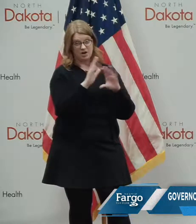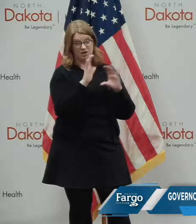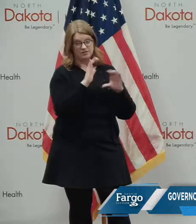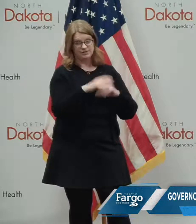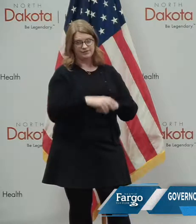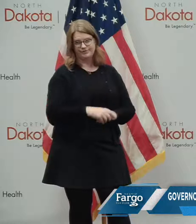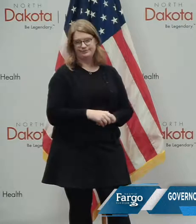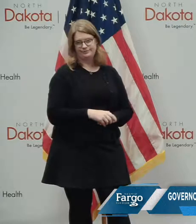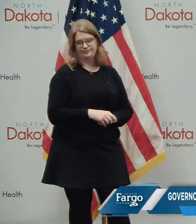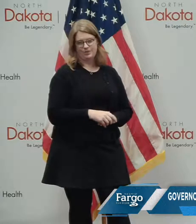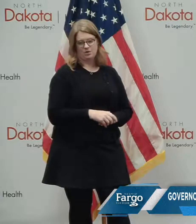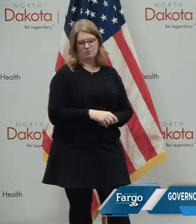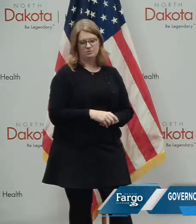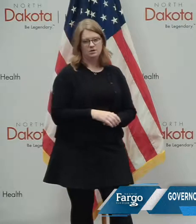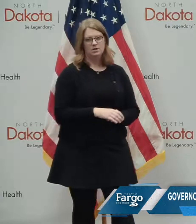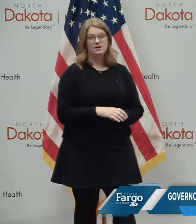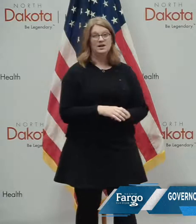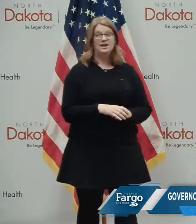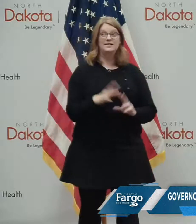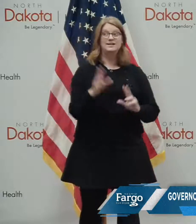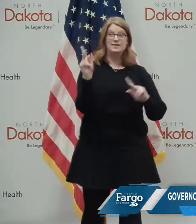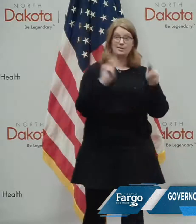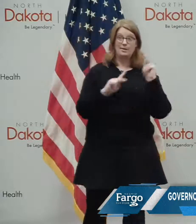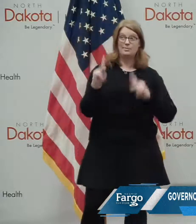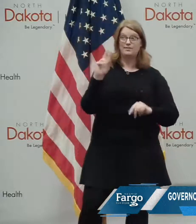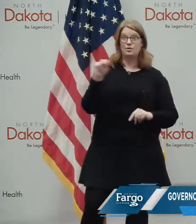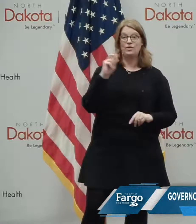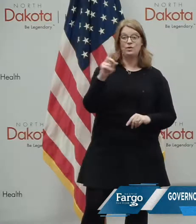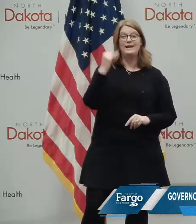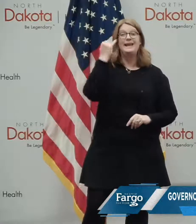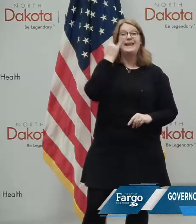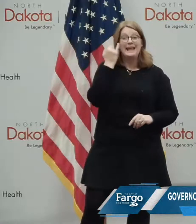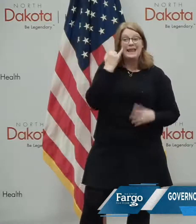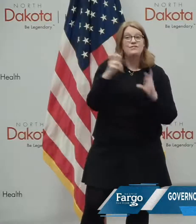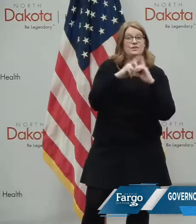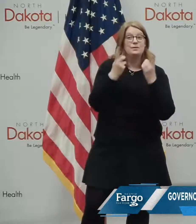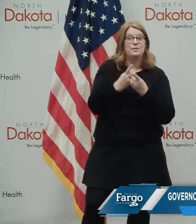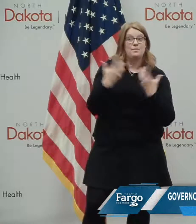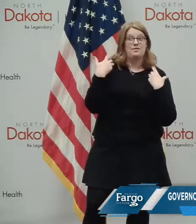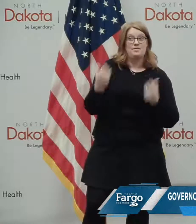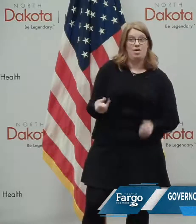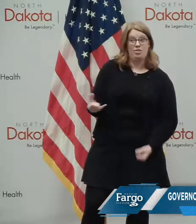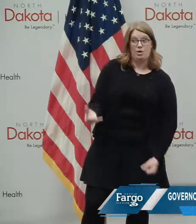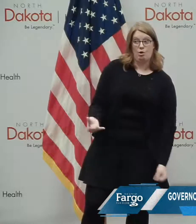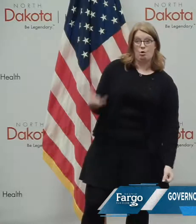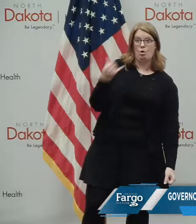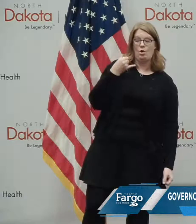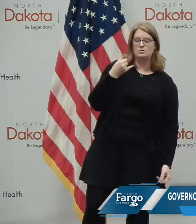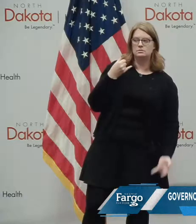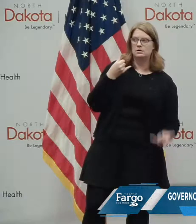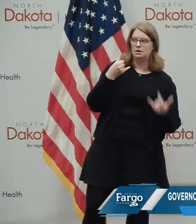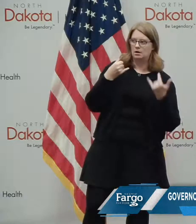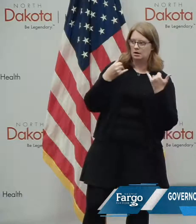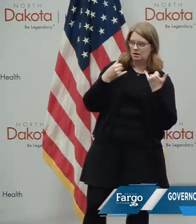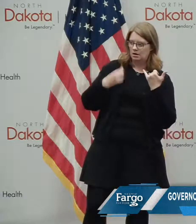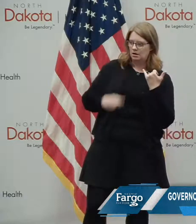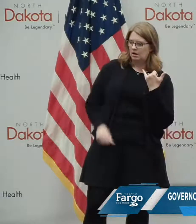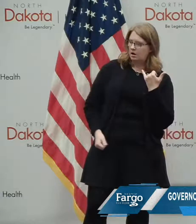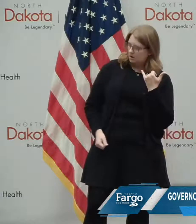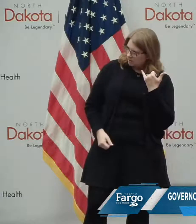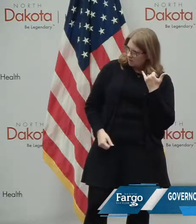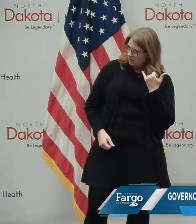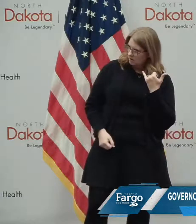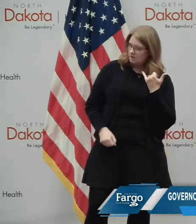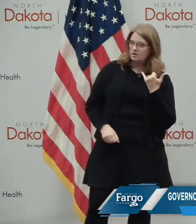guess I would ask the citizens of North Dakota, if you do get one of those calls, if you could also respond, as many of you